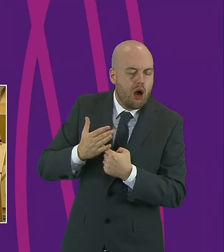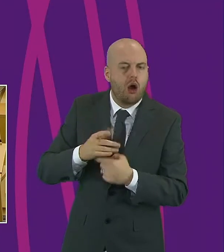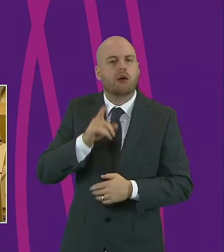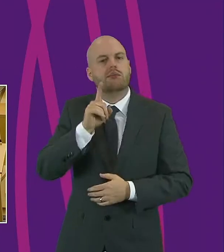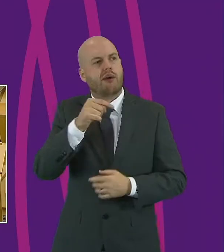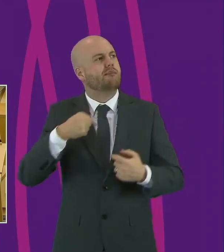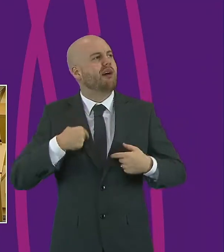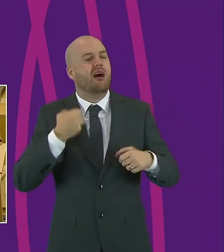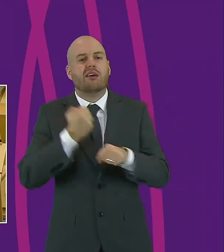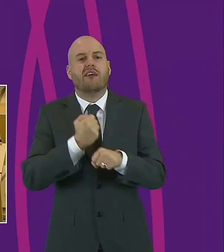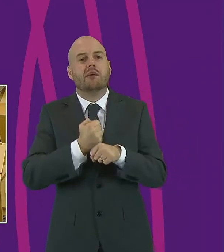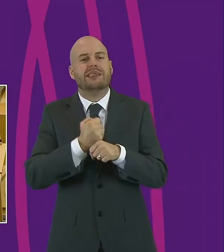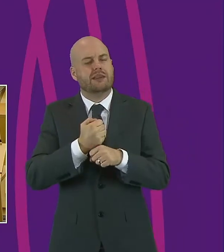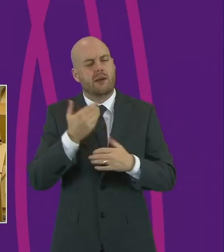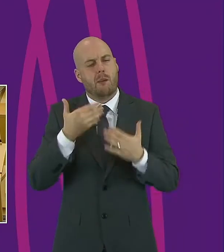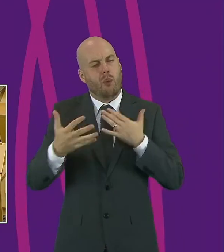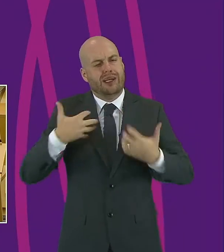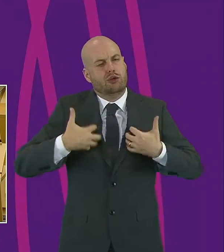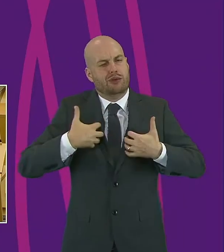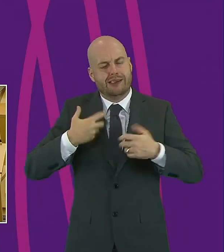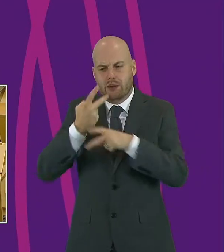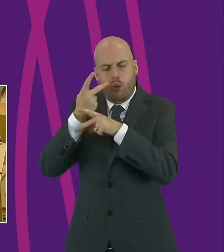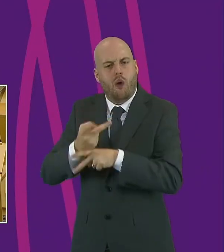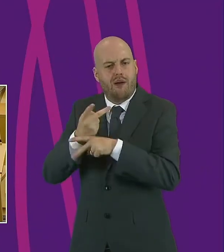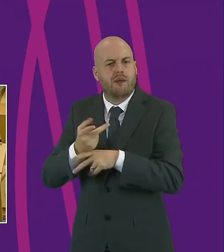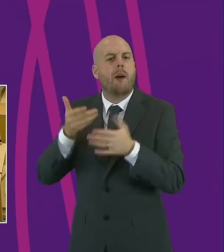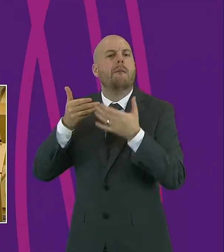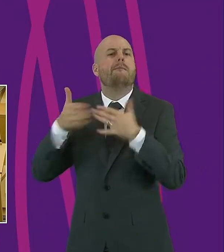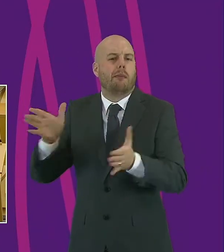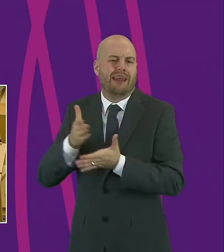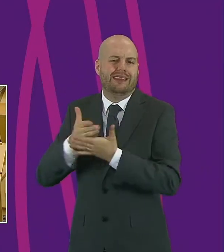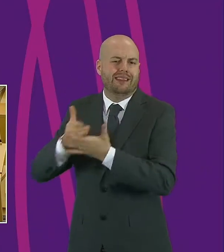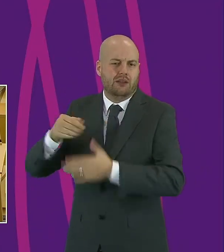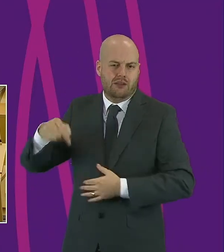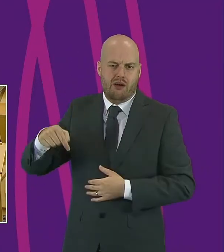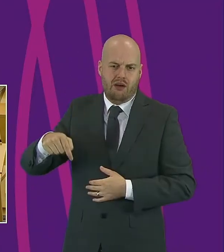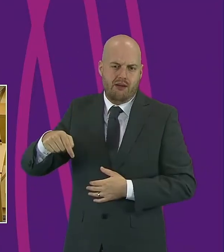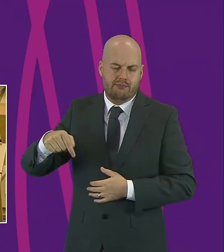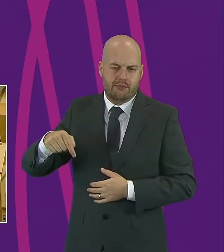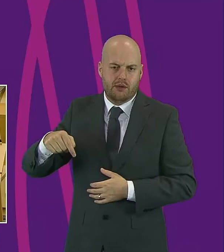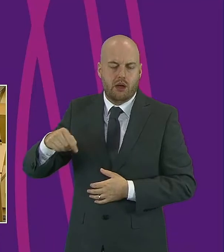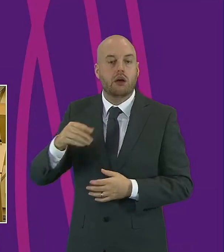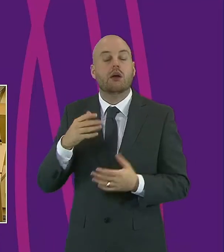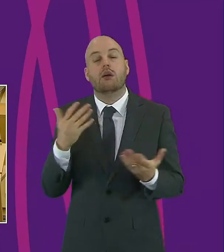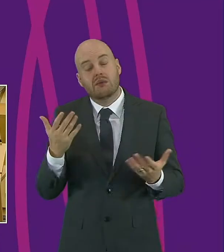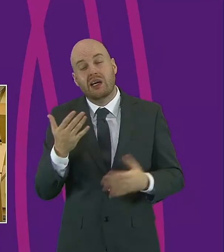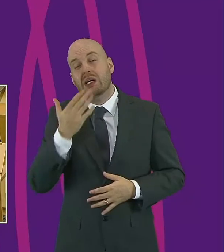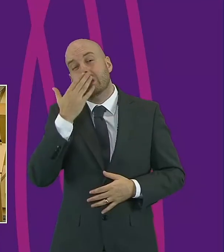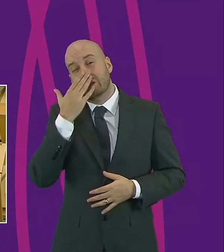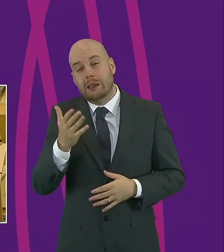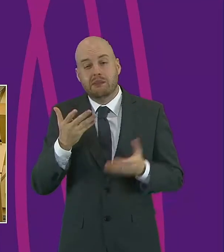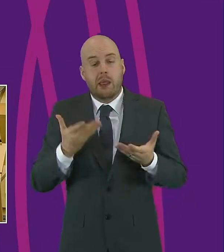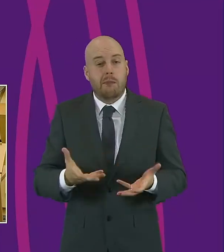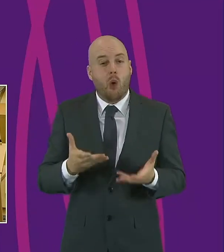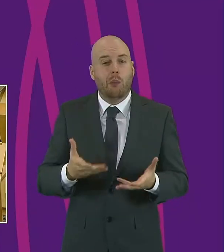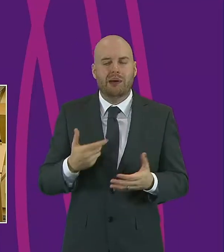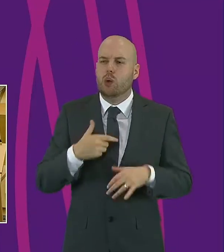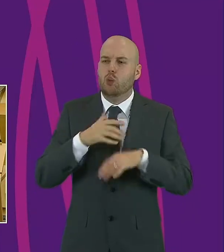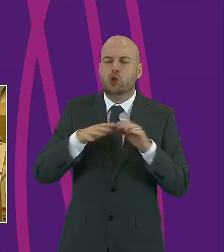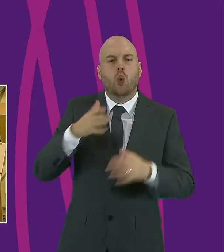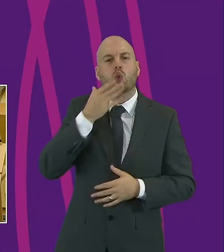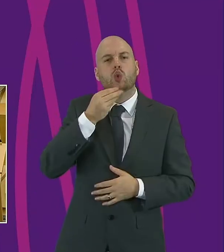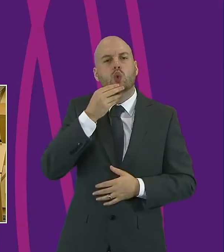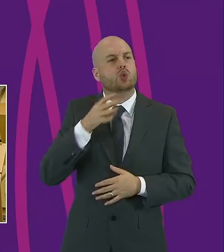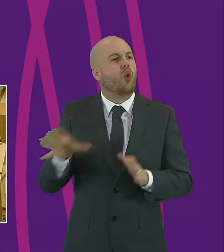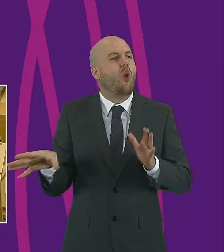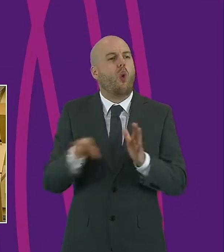to protect the public sector testing capacity. It may seem at the moment as if that is underutilised. That's because prevalence is low.